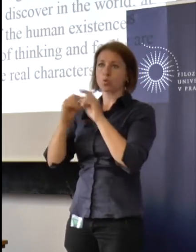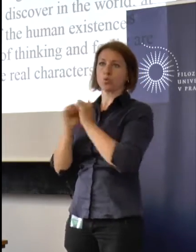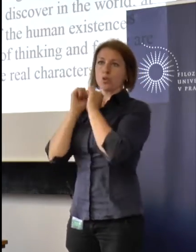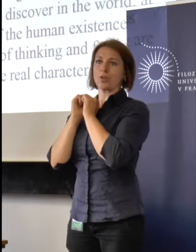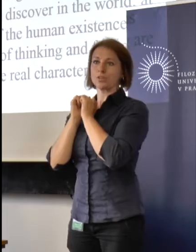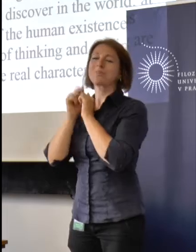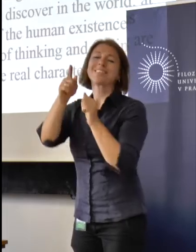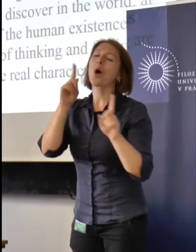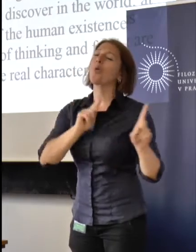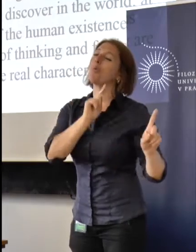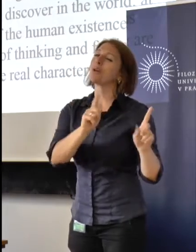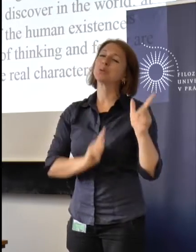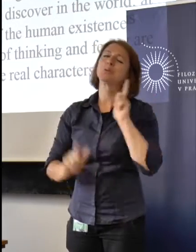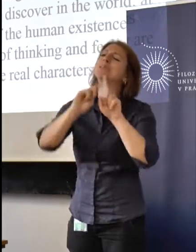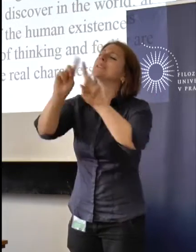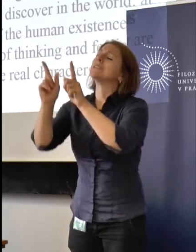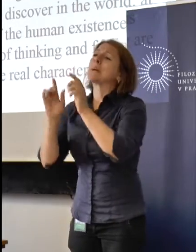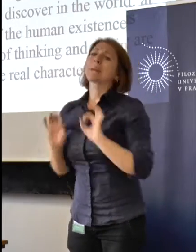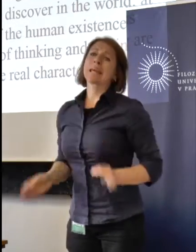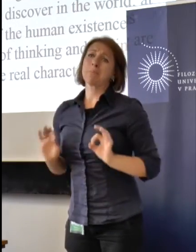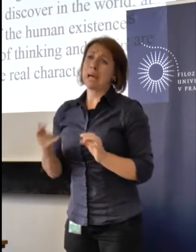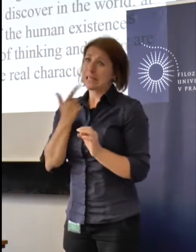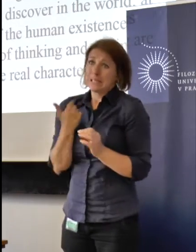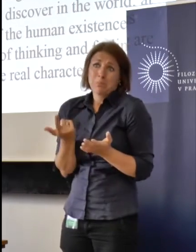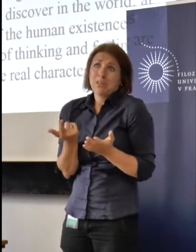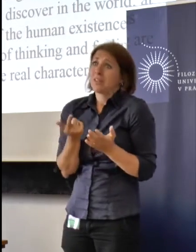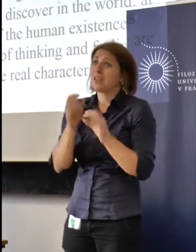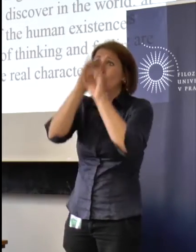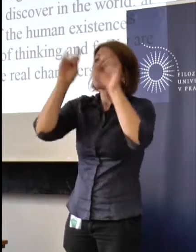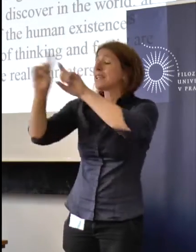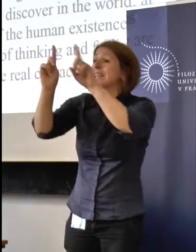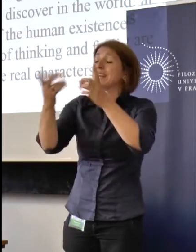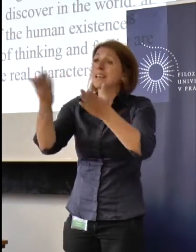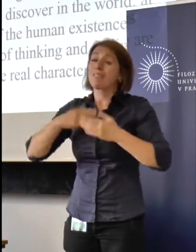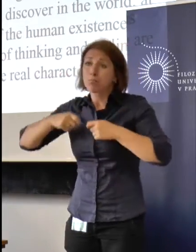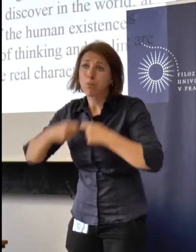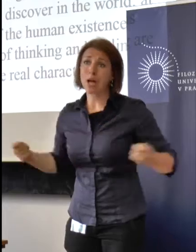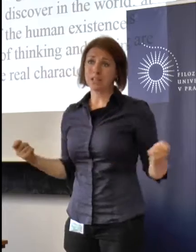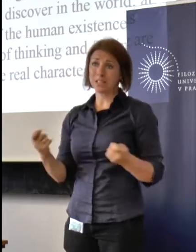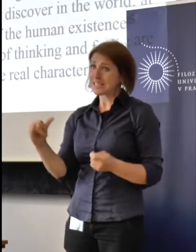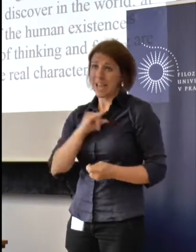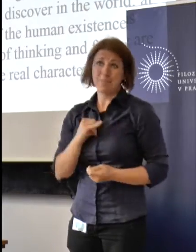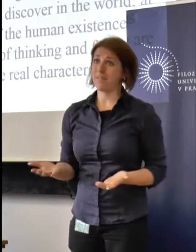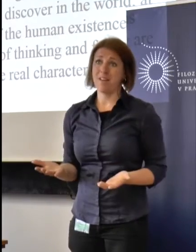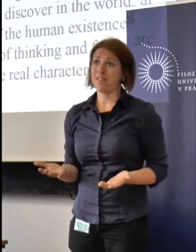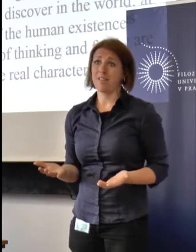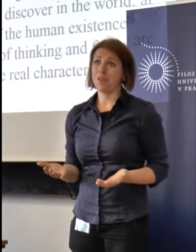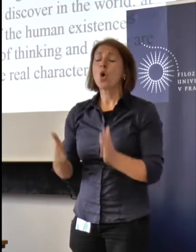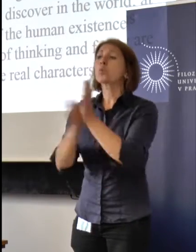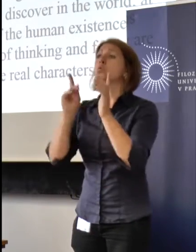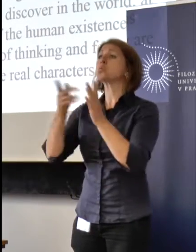it's wonderful that we have this diversity. The variety of the languages immediately, the richness of the world